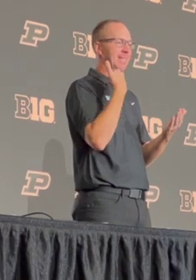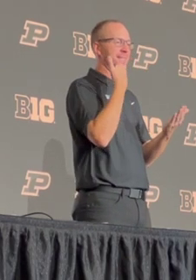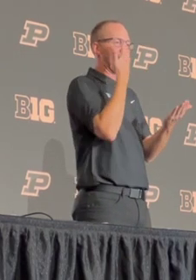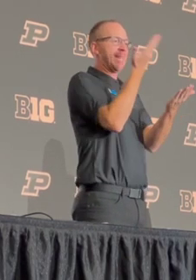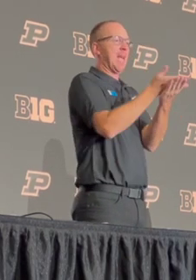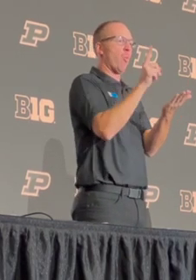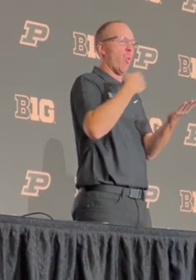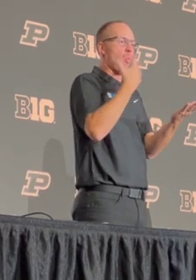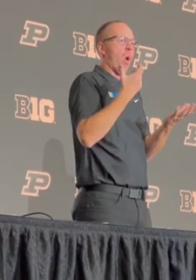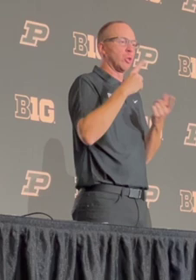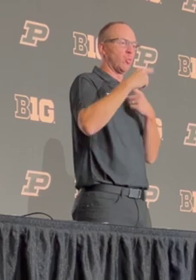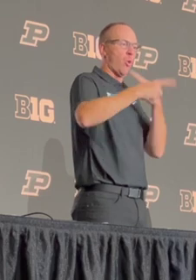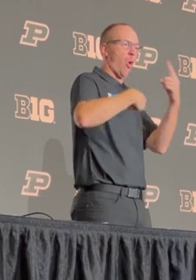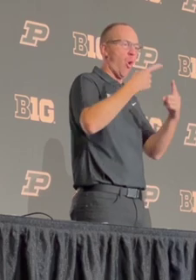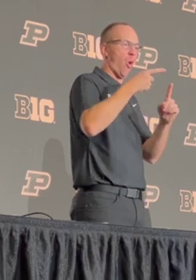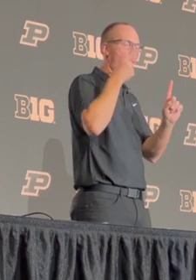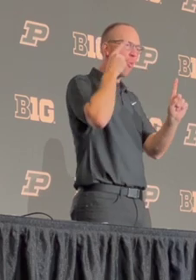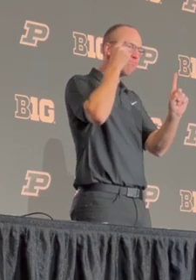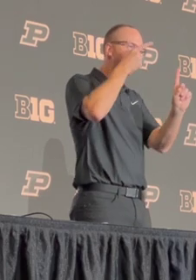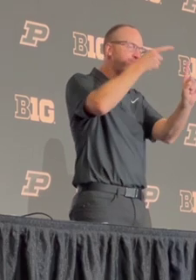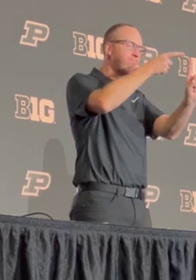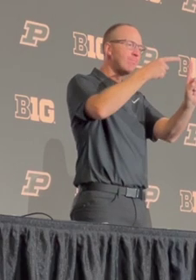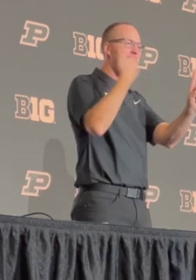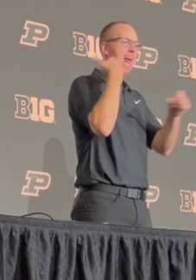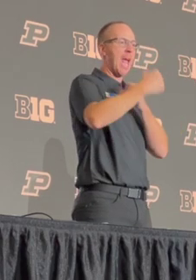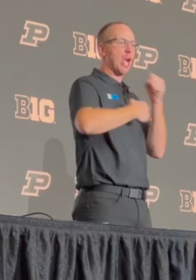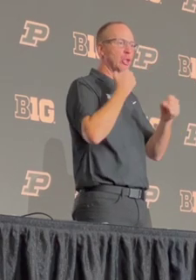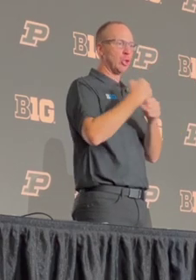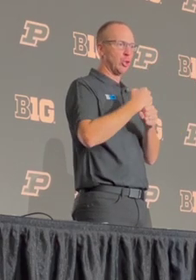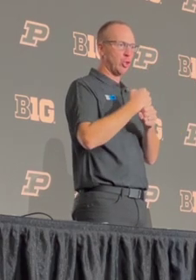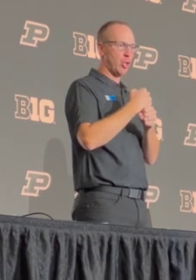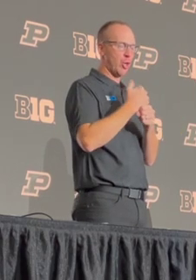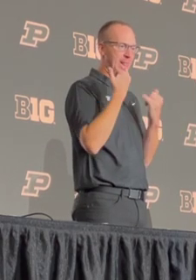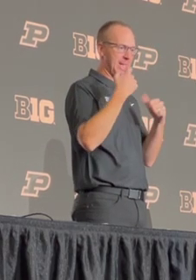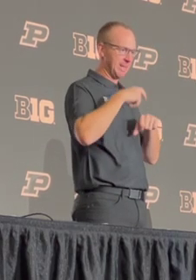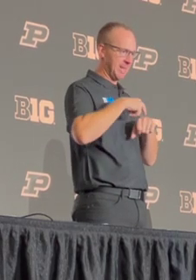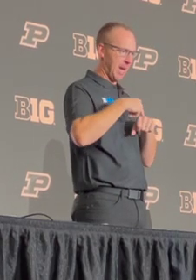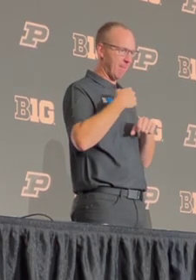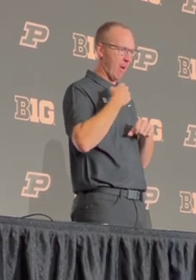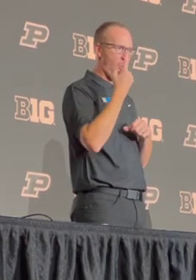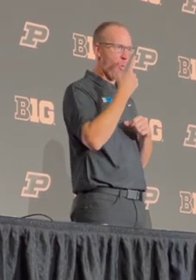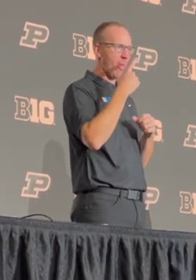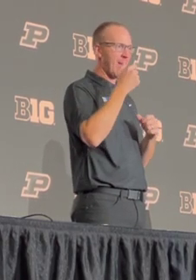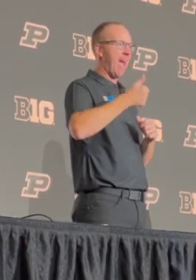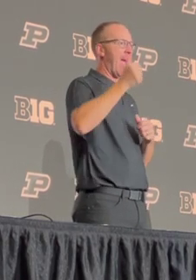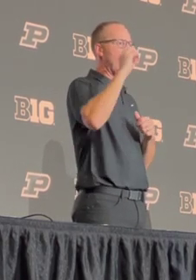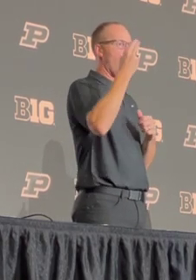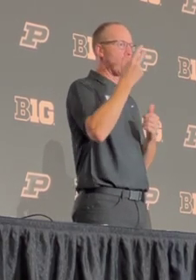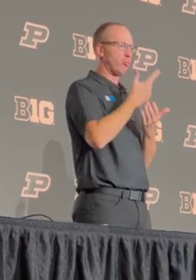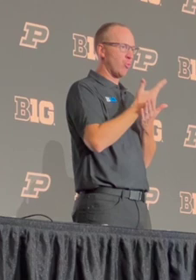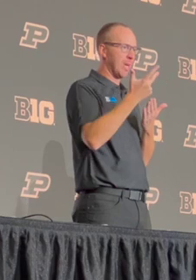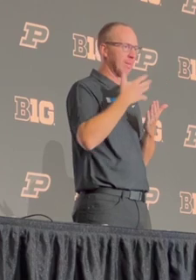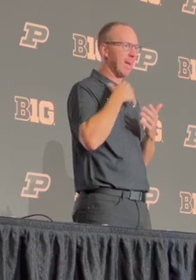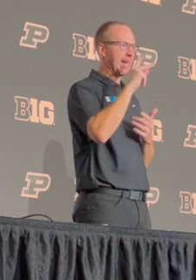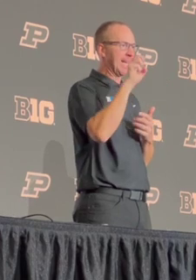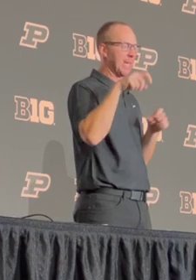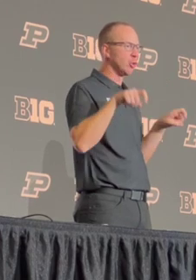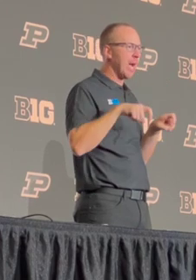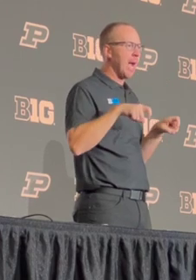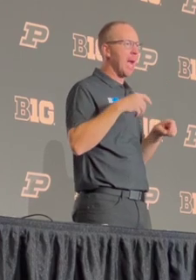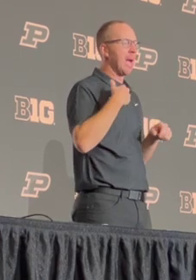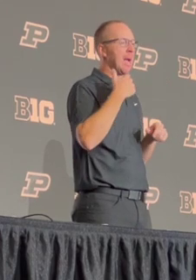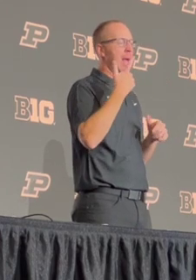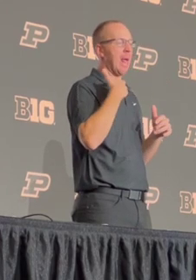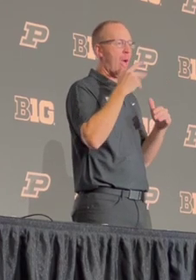go. I think this time last year, I'd been the head coach for 3 weeks standing up here. My knees were shaking, my head's barely